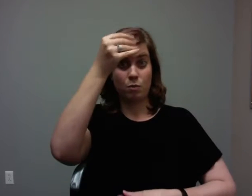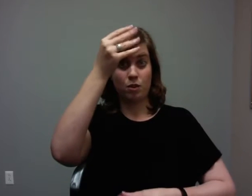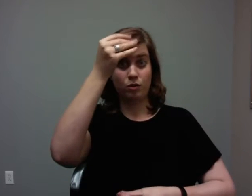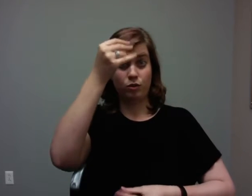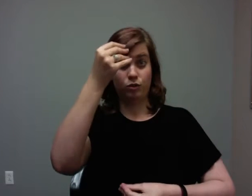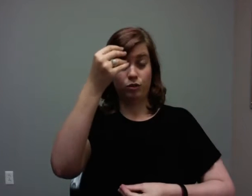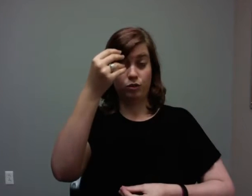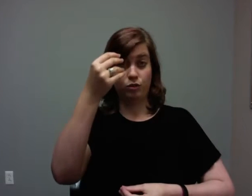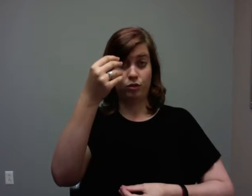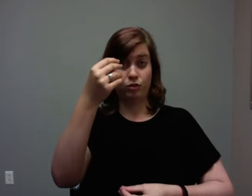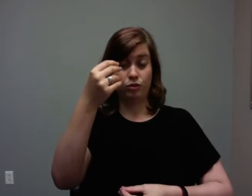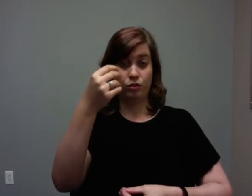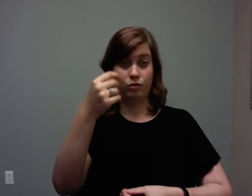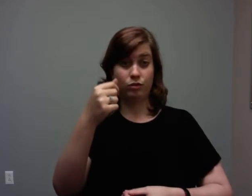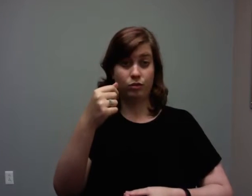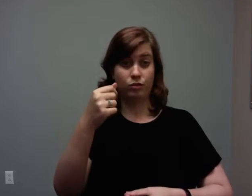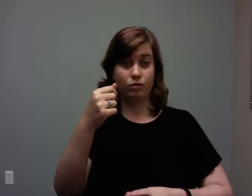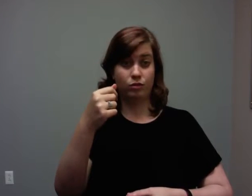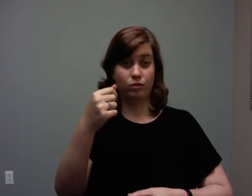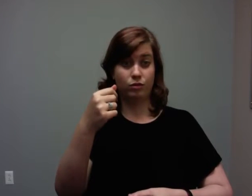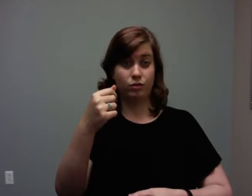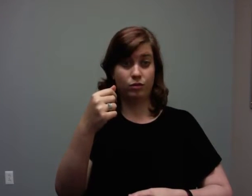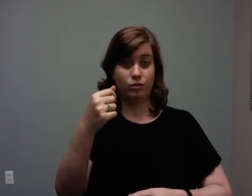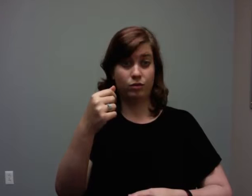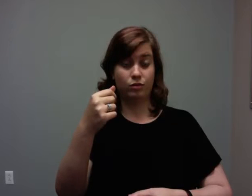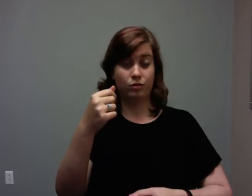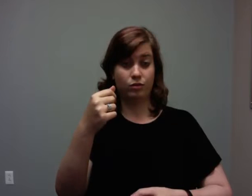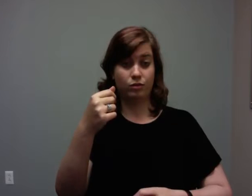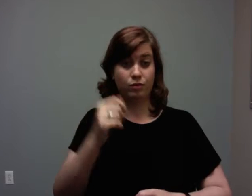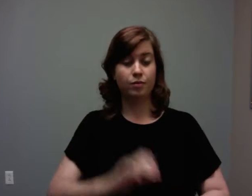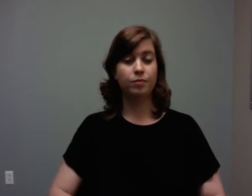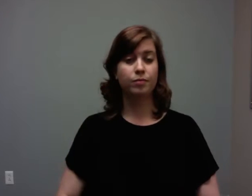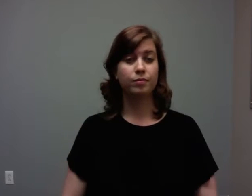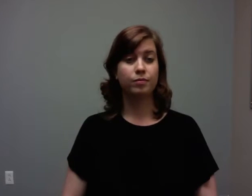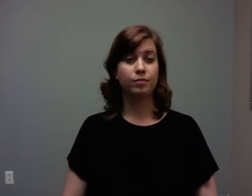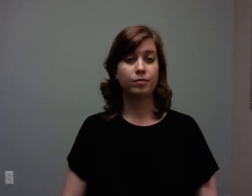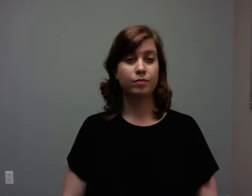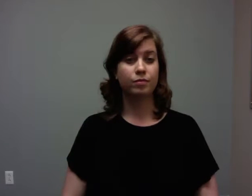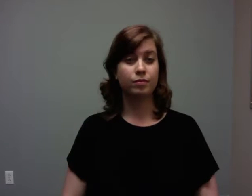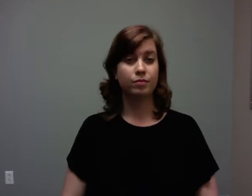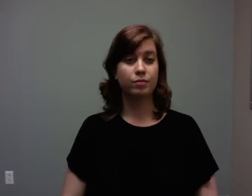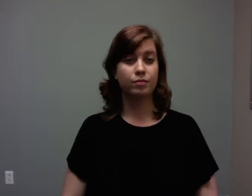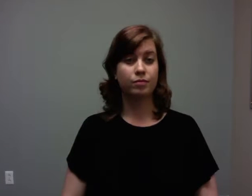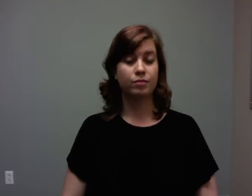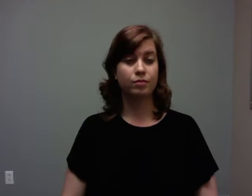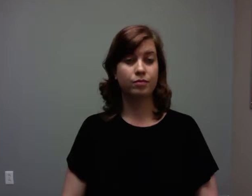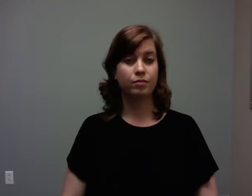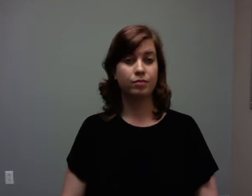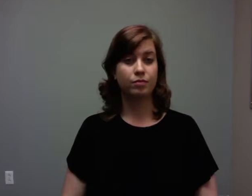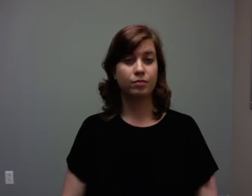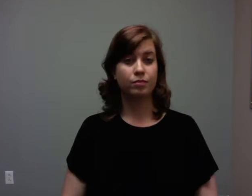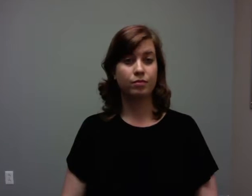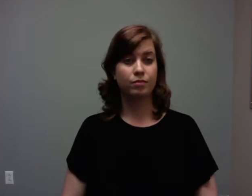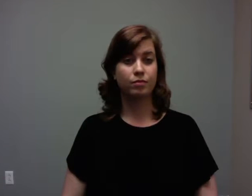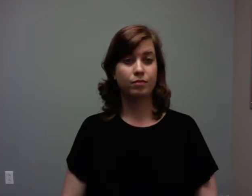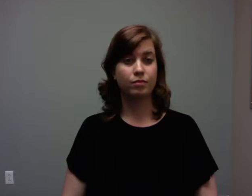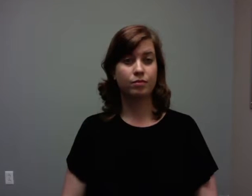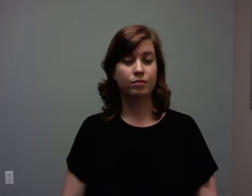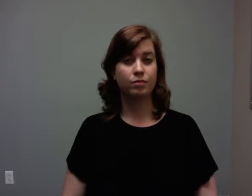of people were putting in, hey, my name's Larry. I've been looking for my parents for 20 years. Call me.